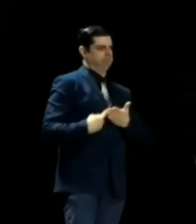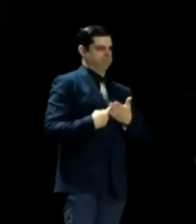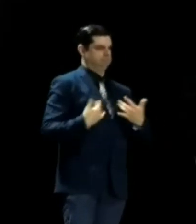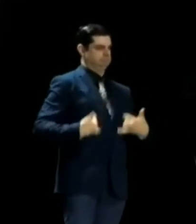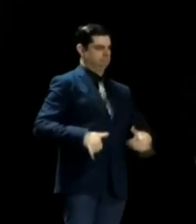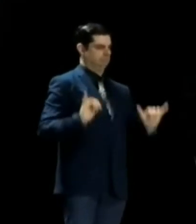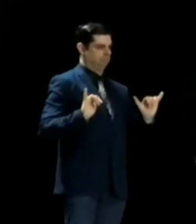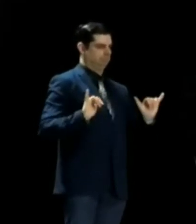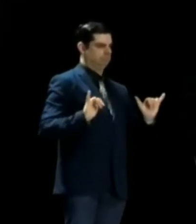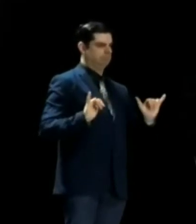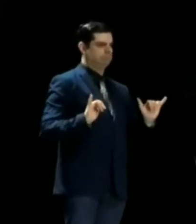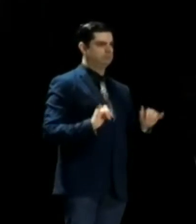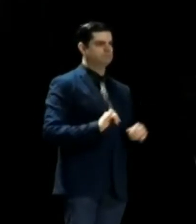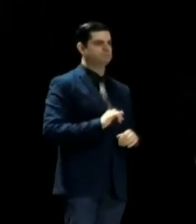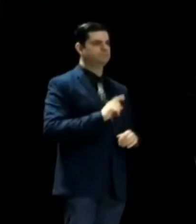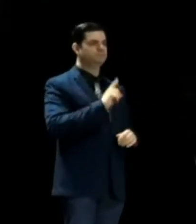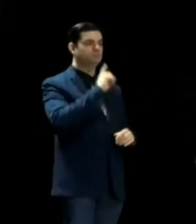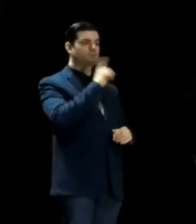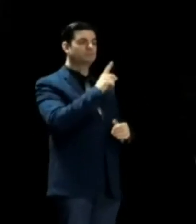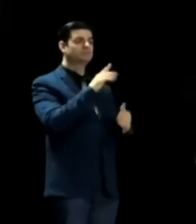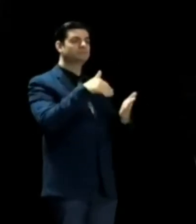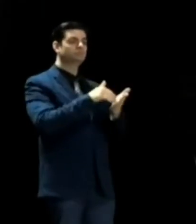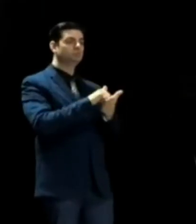a region in this process.